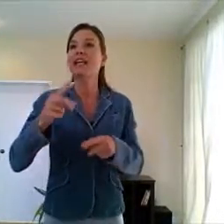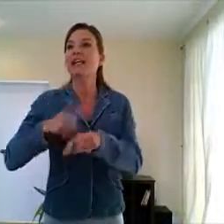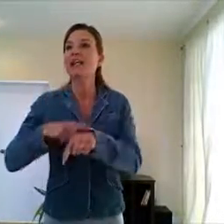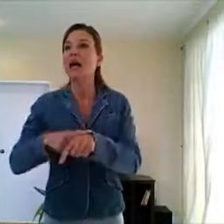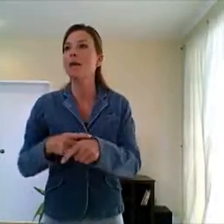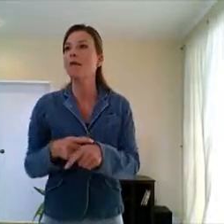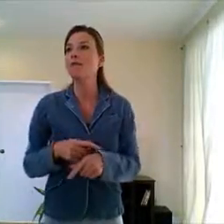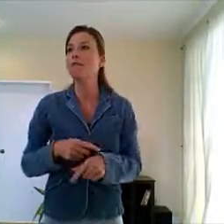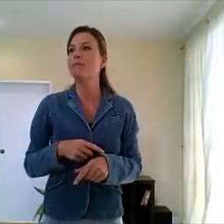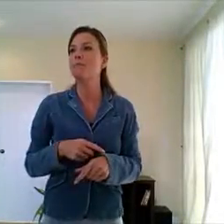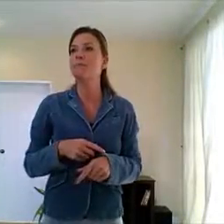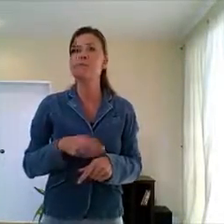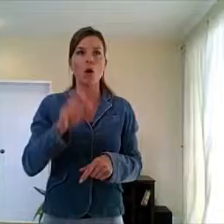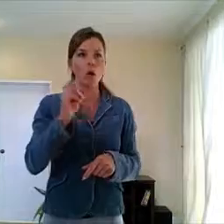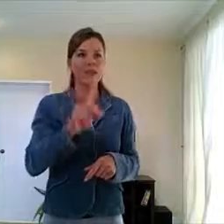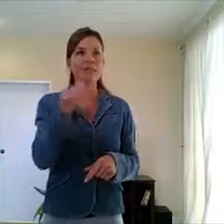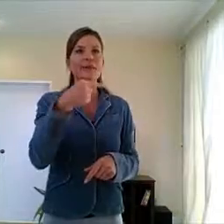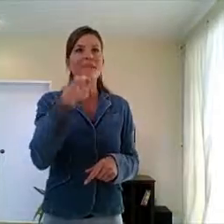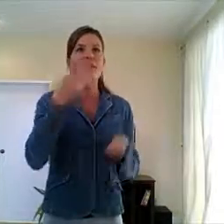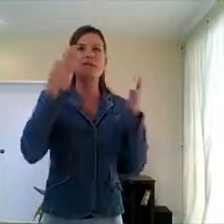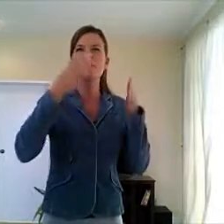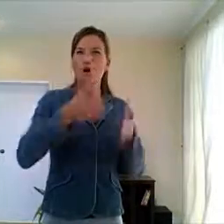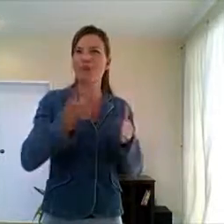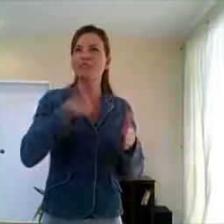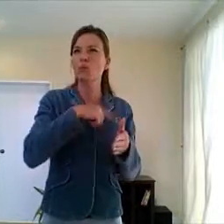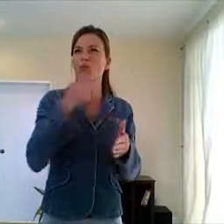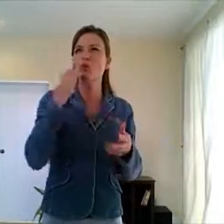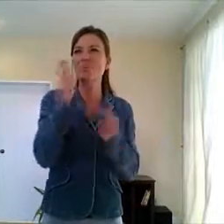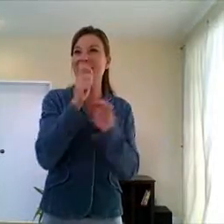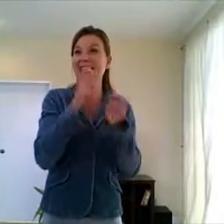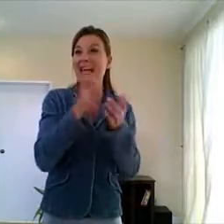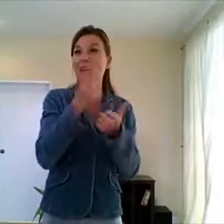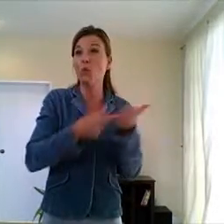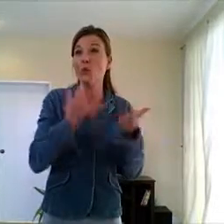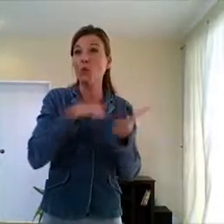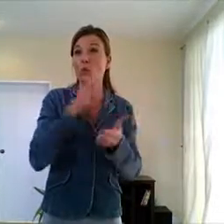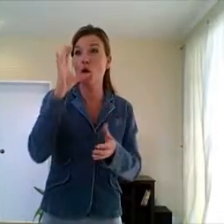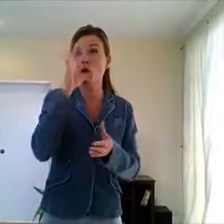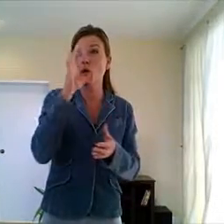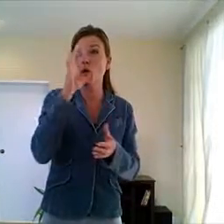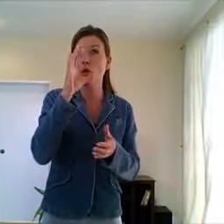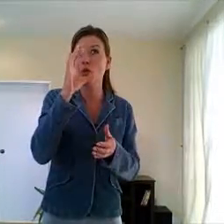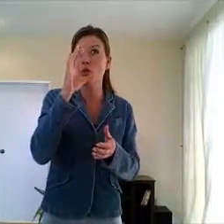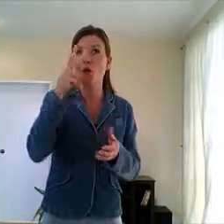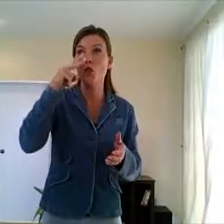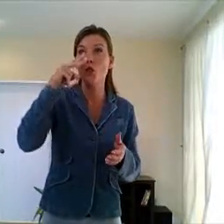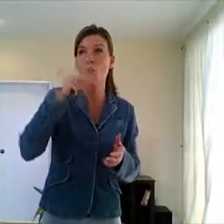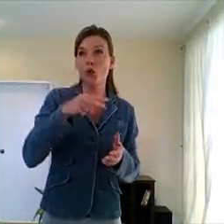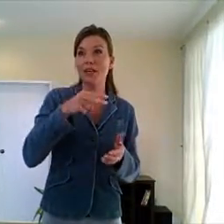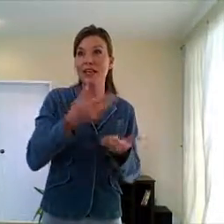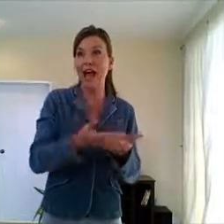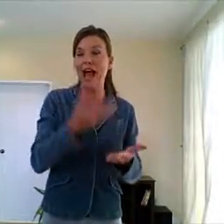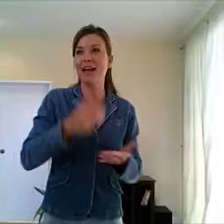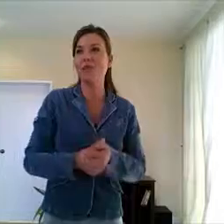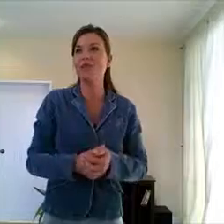Okay, somebody said focus. We knew exactly what we were looking at. And then there was another thing that was different. Okay, yes,